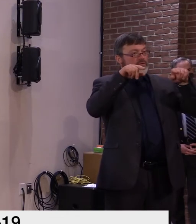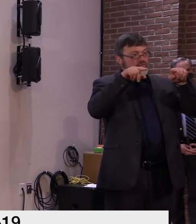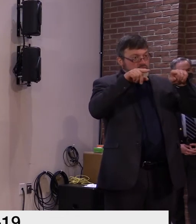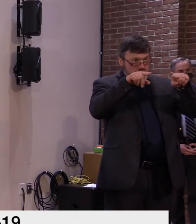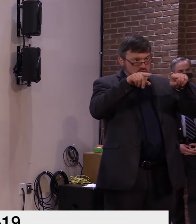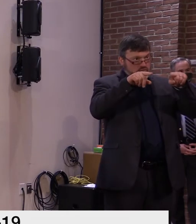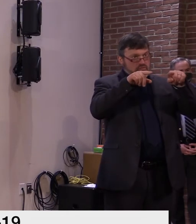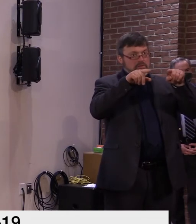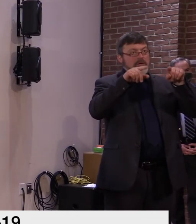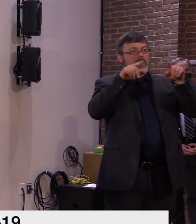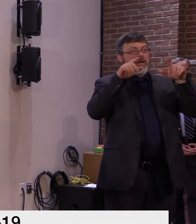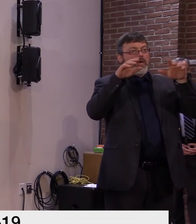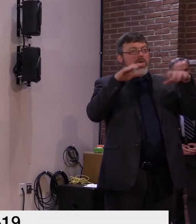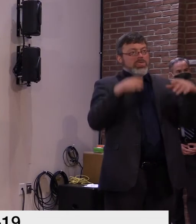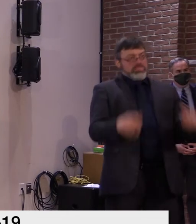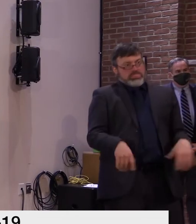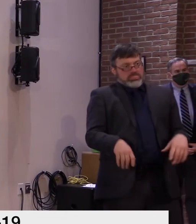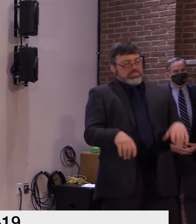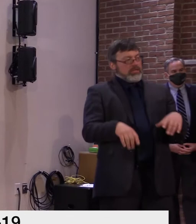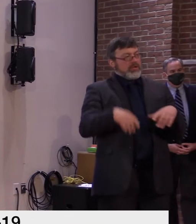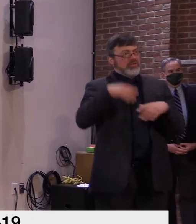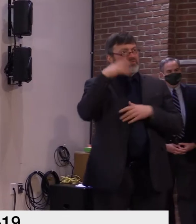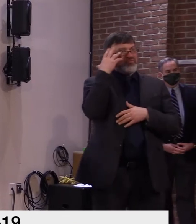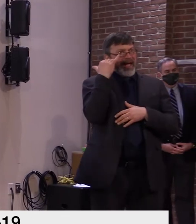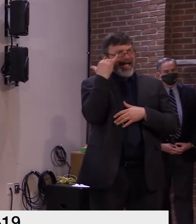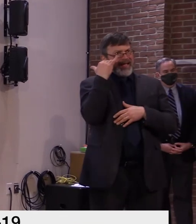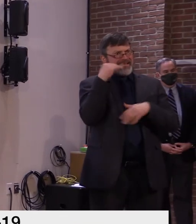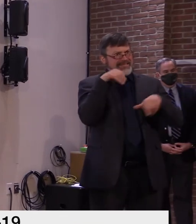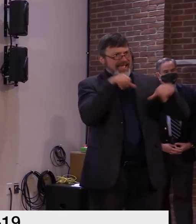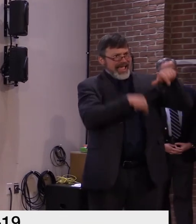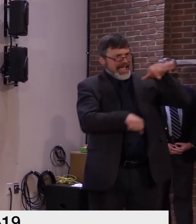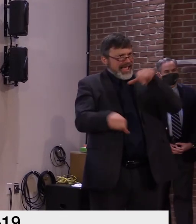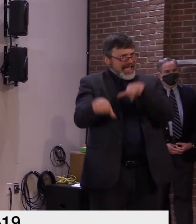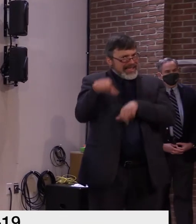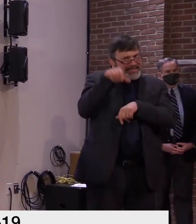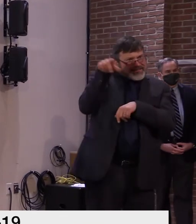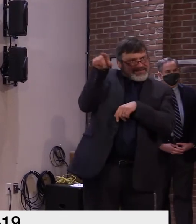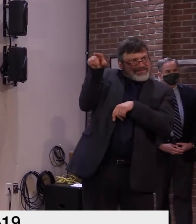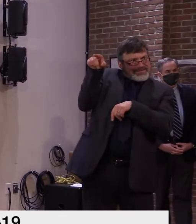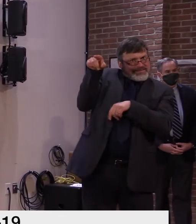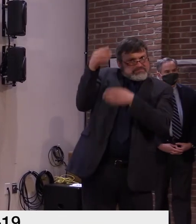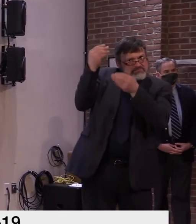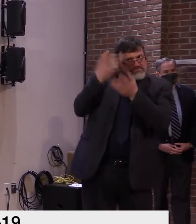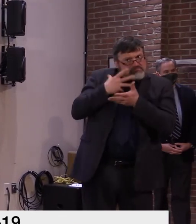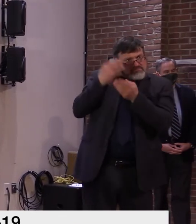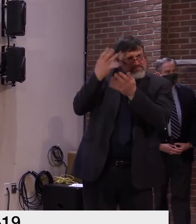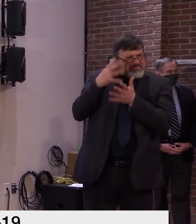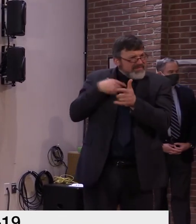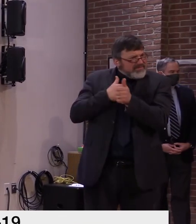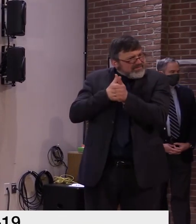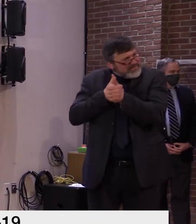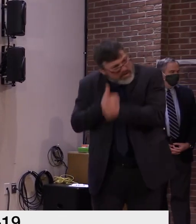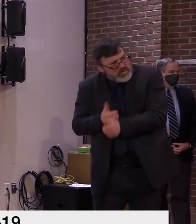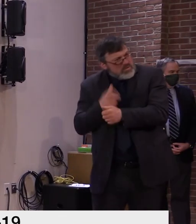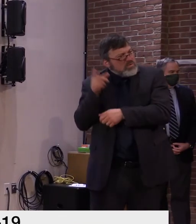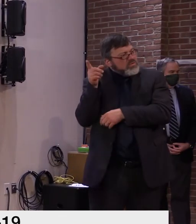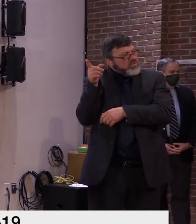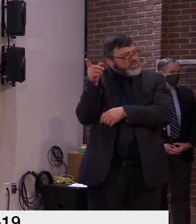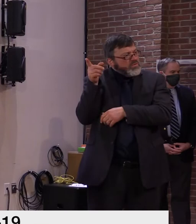and how it's gotten Vermont to the place it's in right now. Thank you.